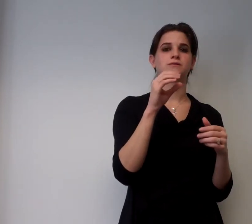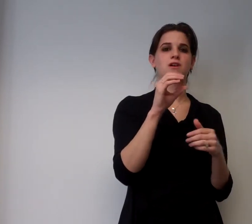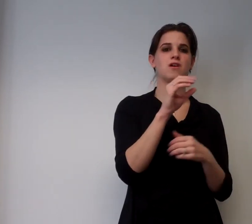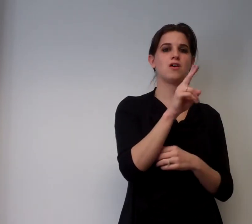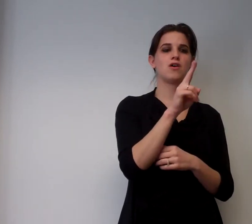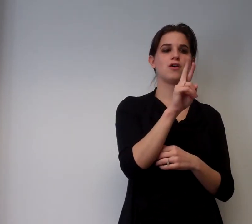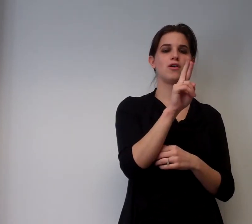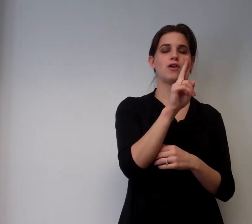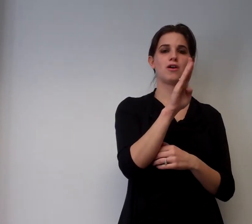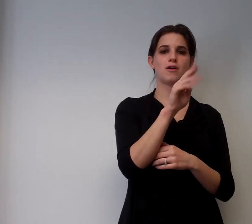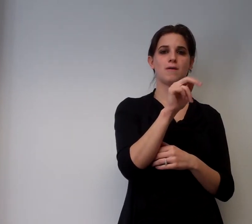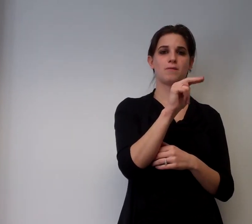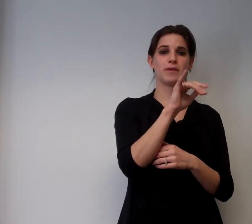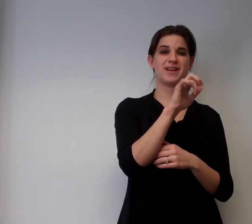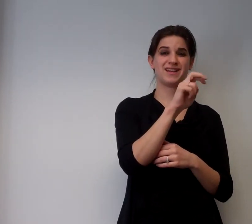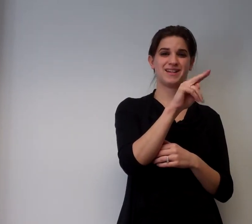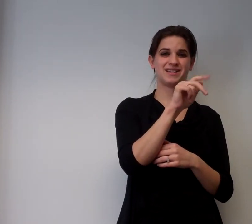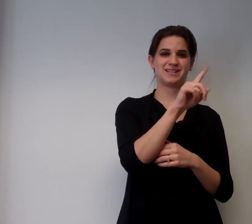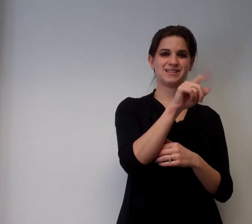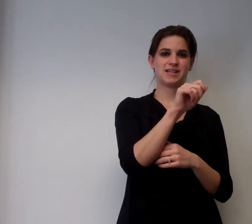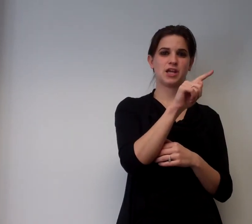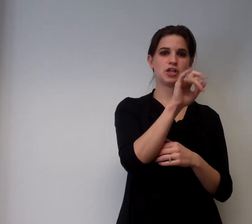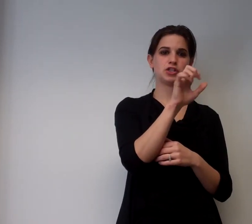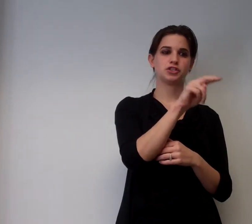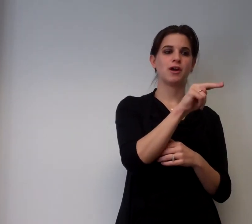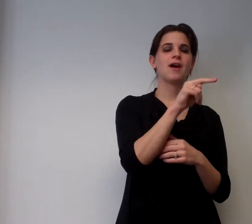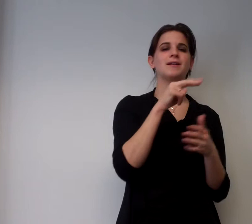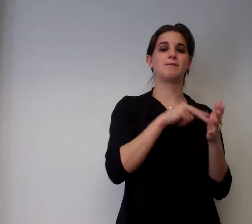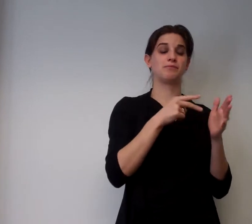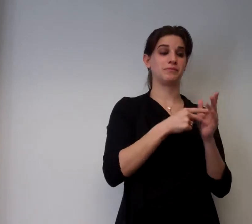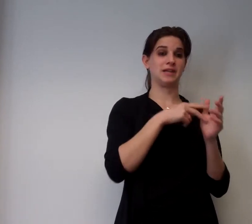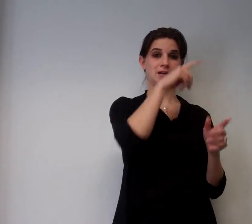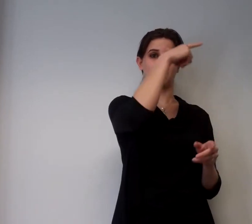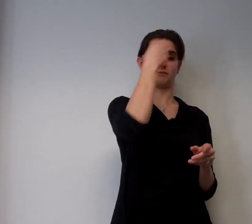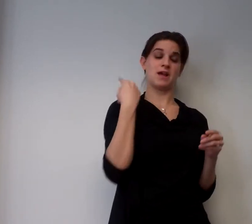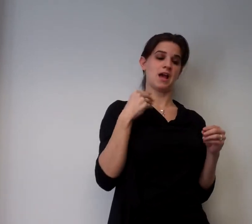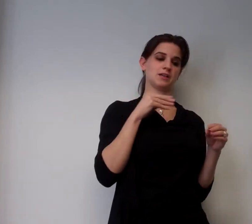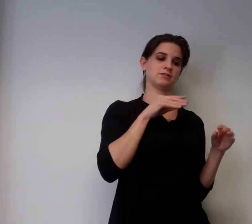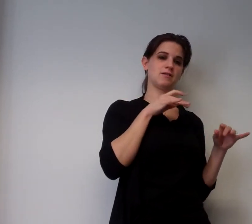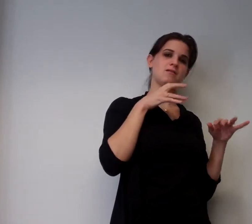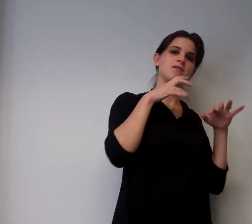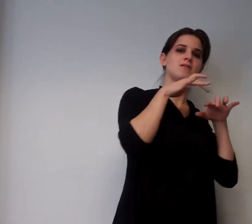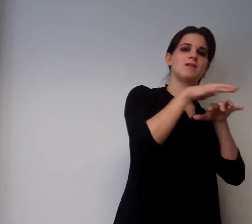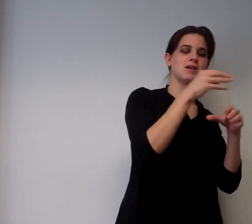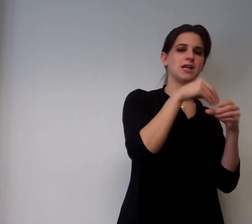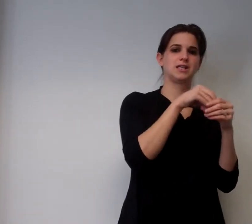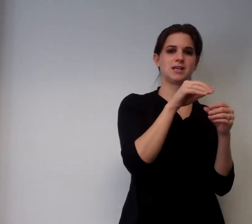occur? When did blacks in large numbers move into the city? Just before, kind of before the civil rights movement.